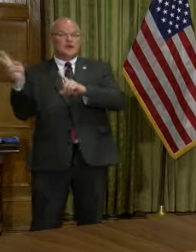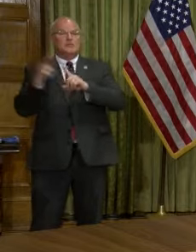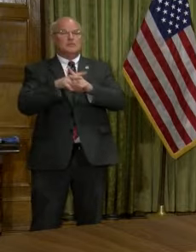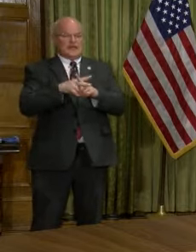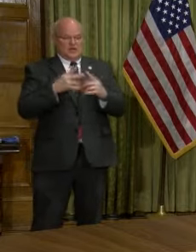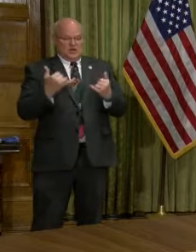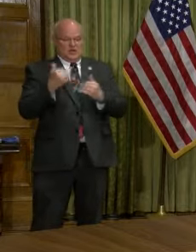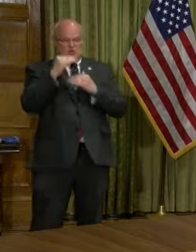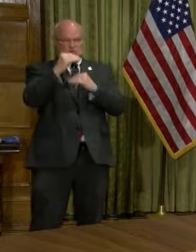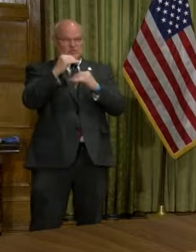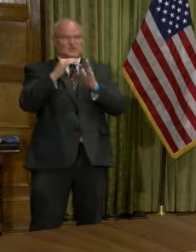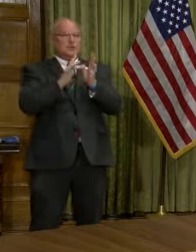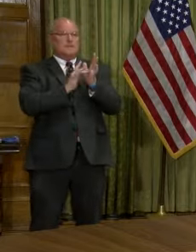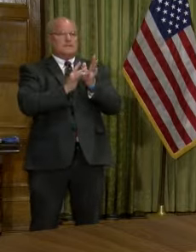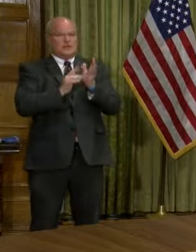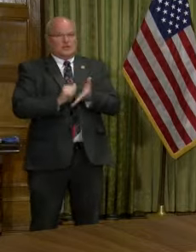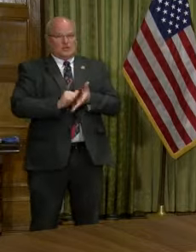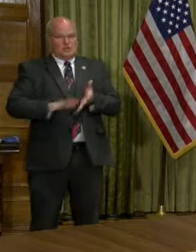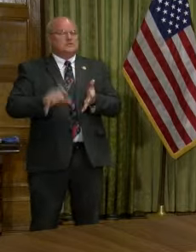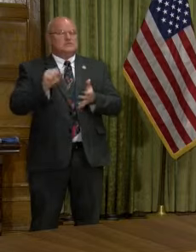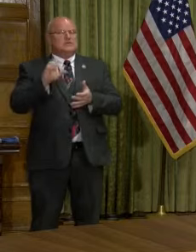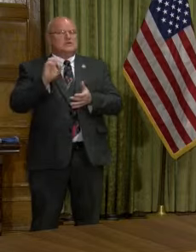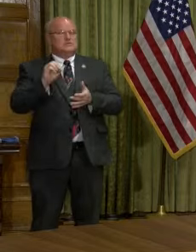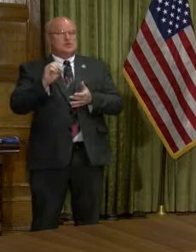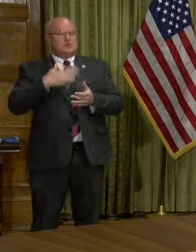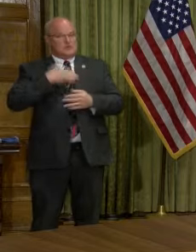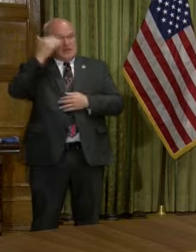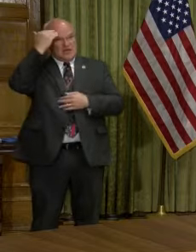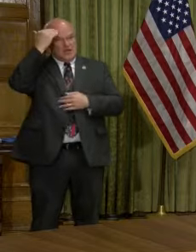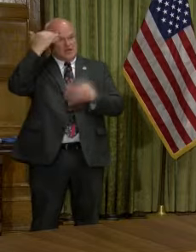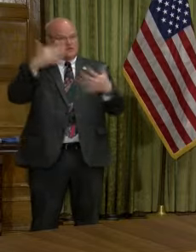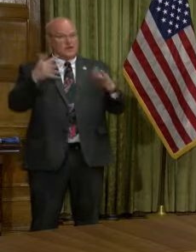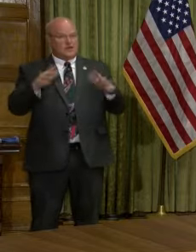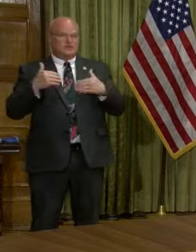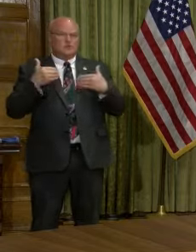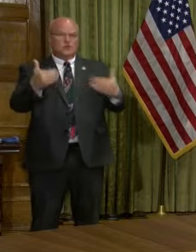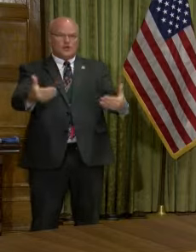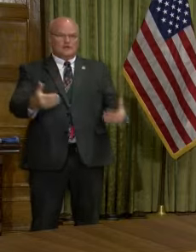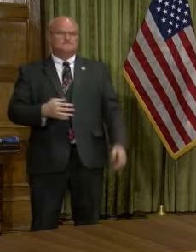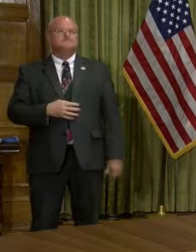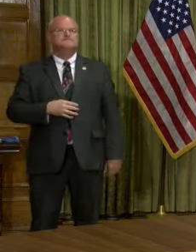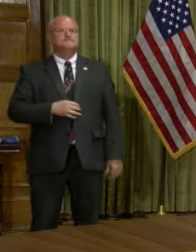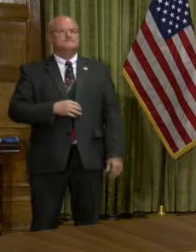current restrictions to medical abortions, and so they, to my knowledge, have already been going on.